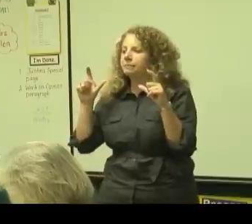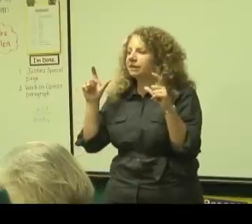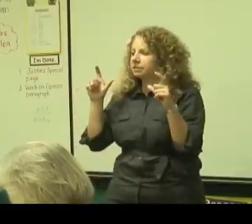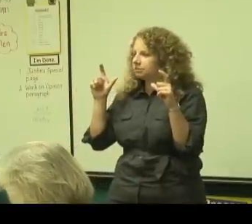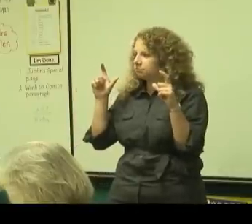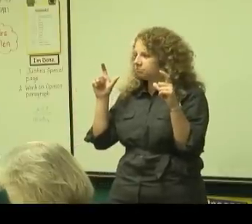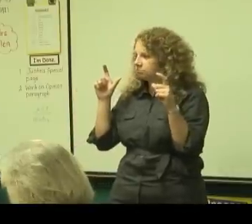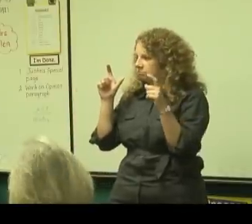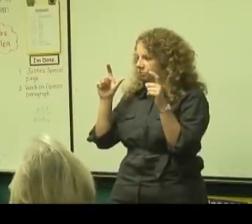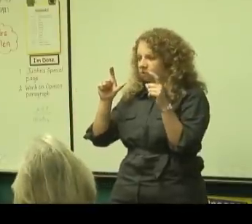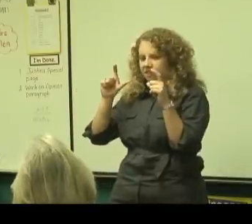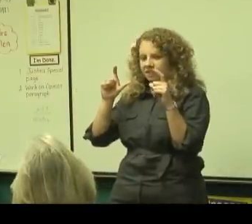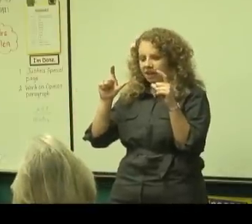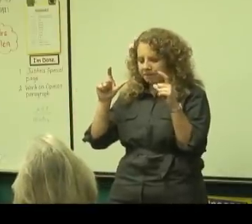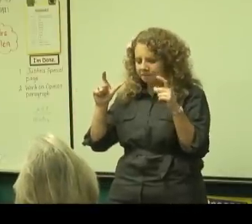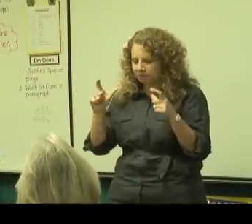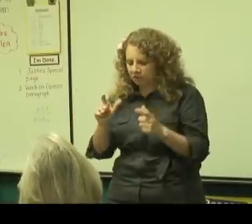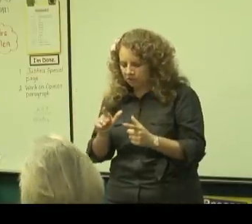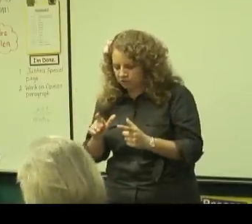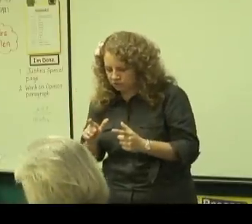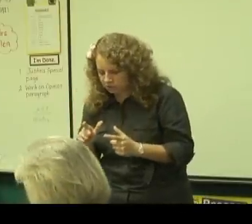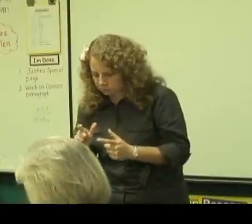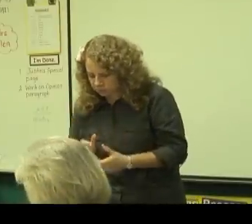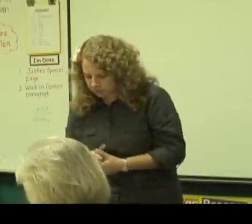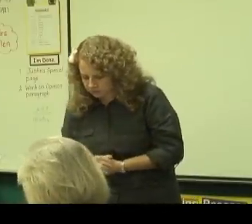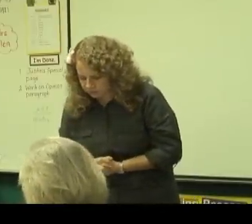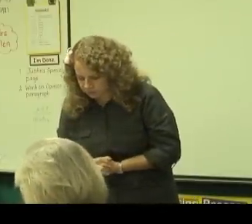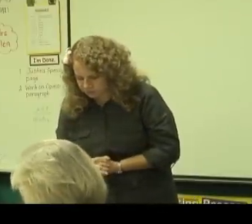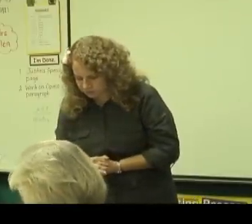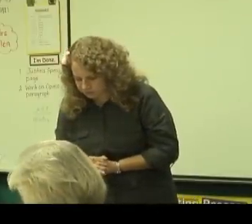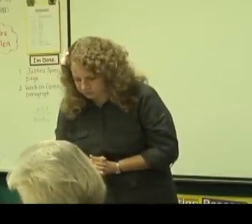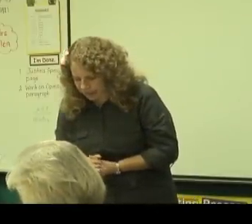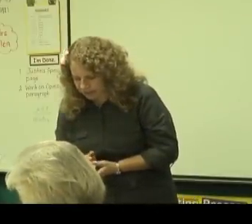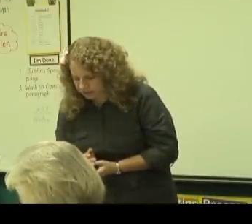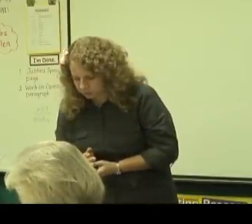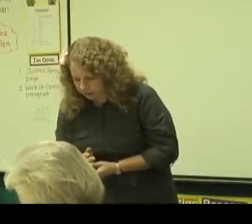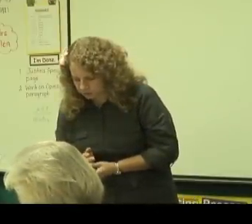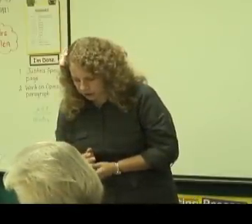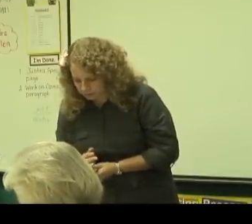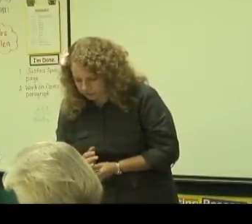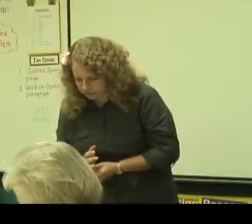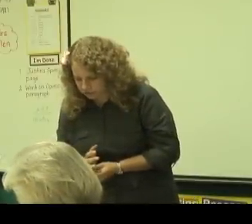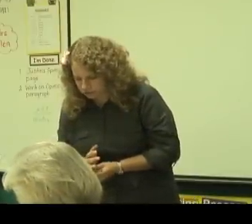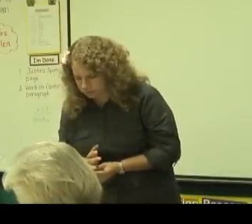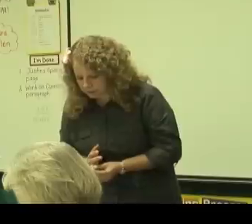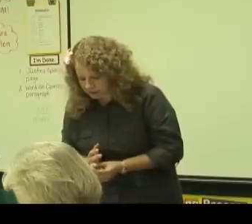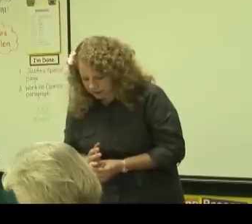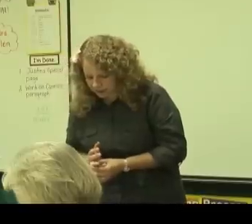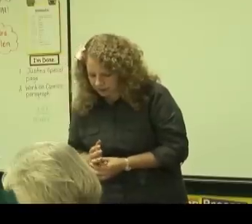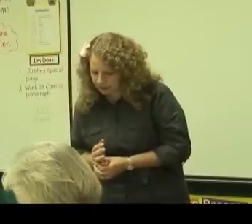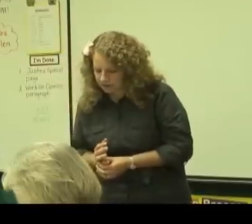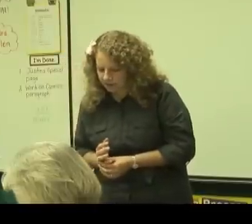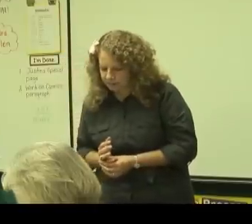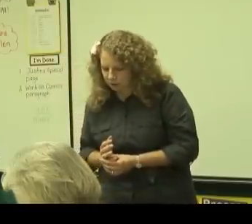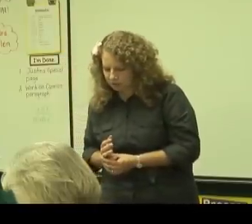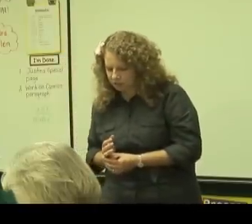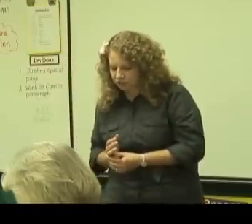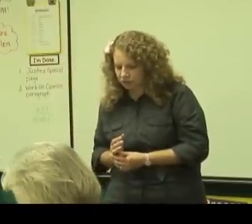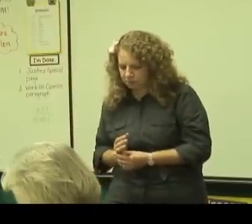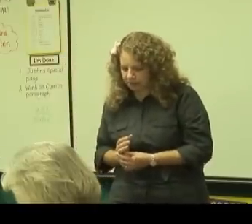bent. So it's like that. So this one is for flat and round objects such as a pancake, a small dish, a plate,